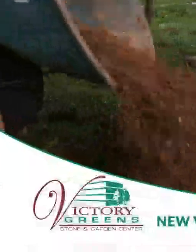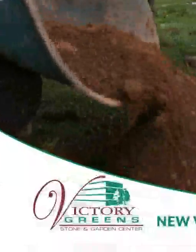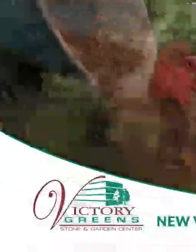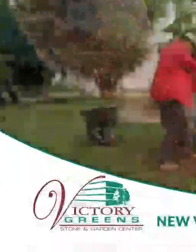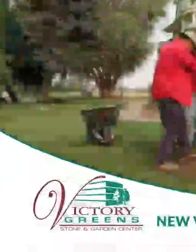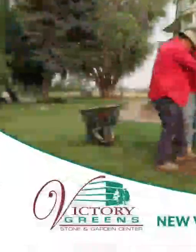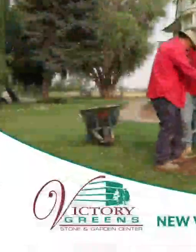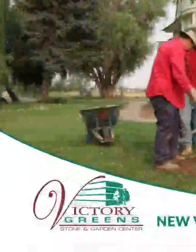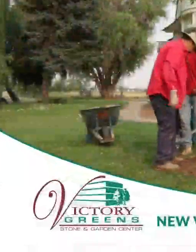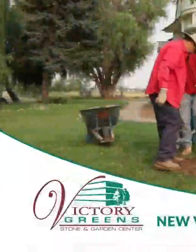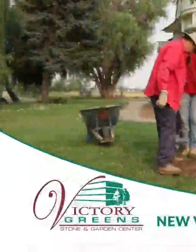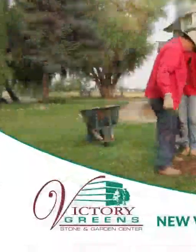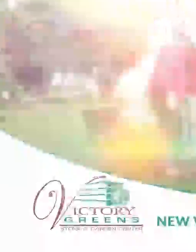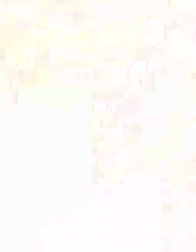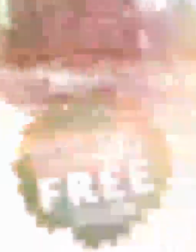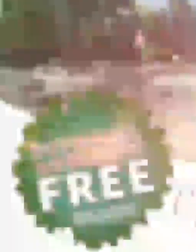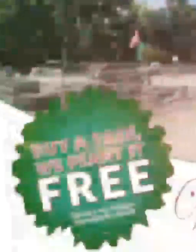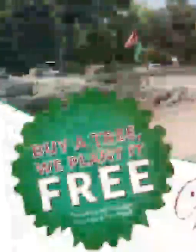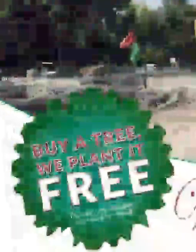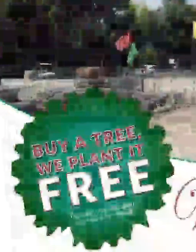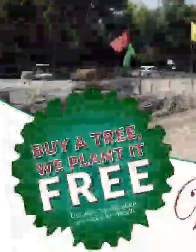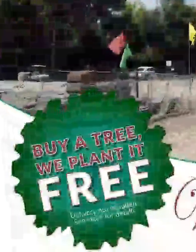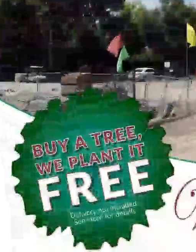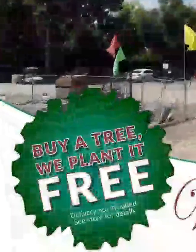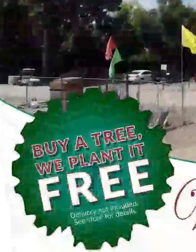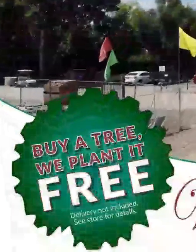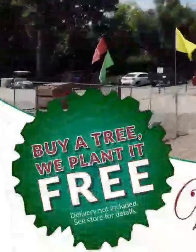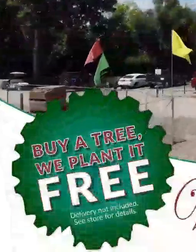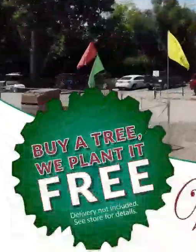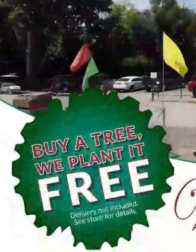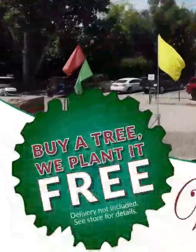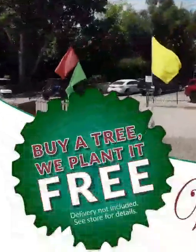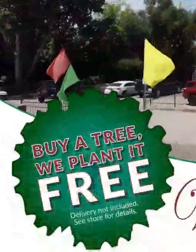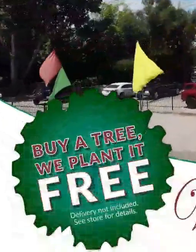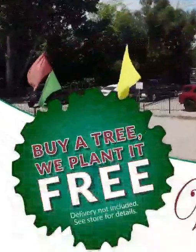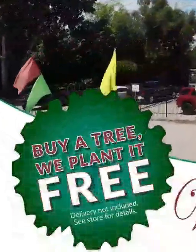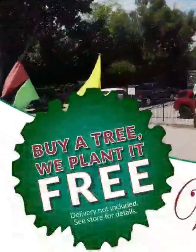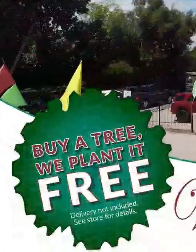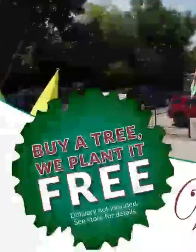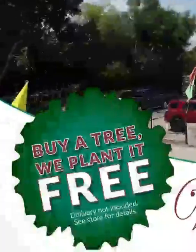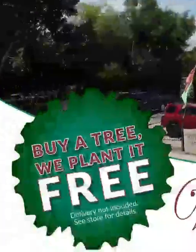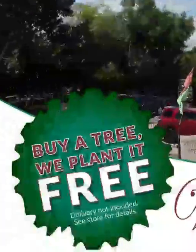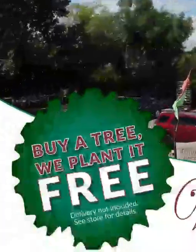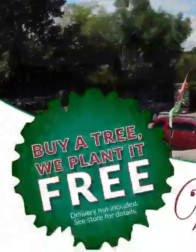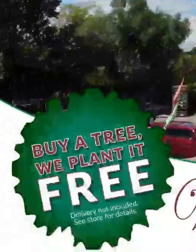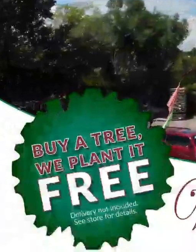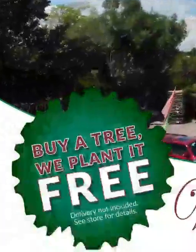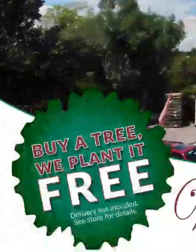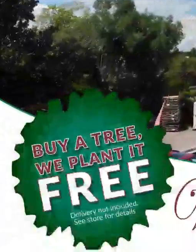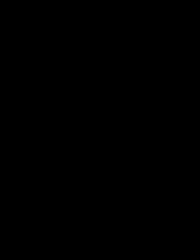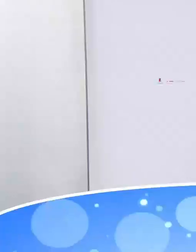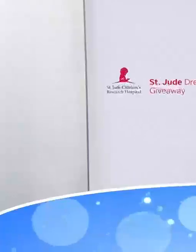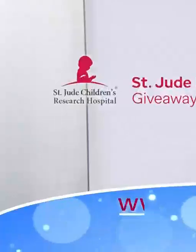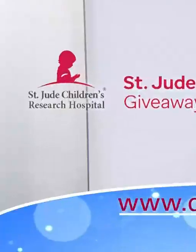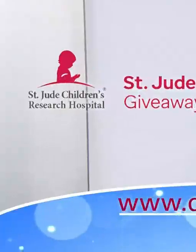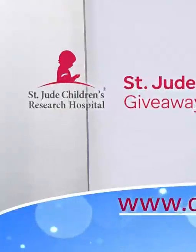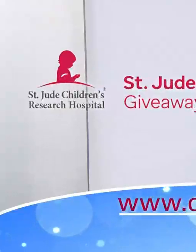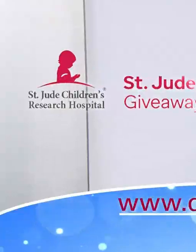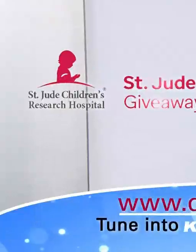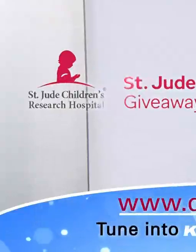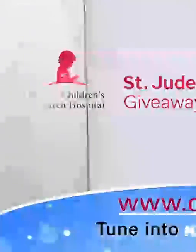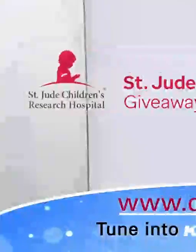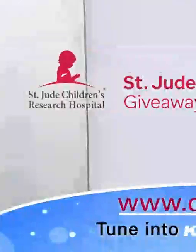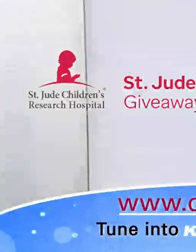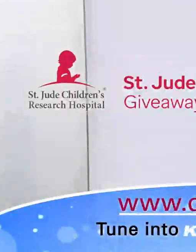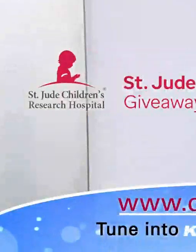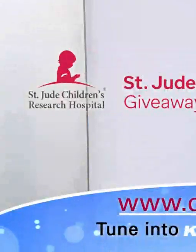a tree and we will plant for free. Visit Victory Greens Stone and Garden Center today and enter through our new entrance on Victory Road. Act early